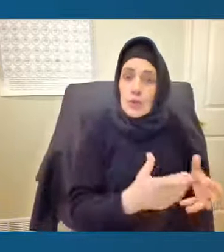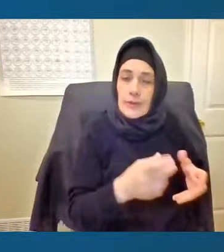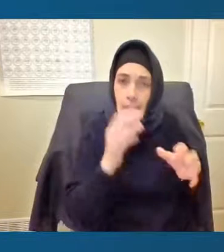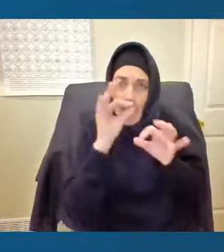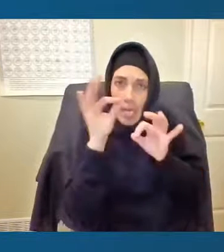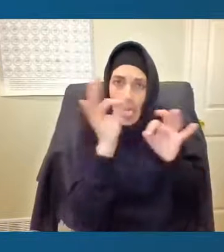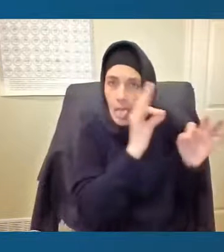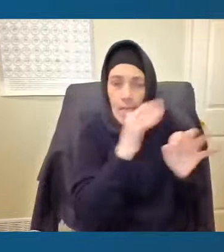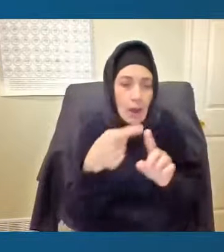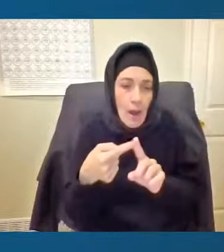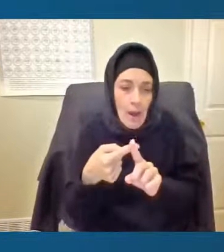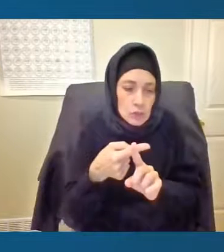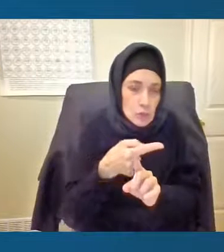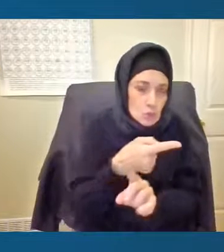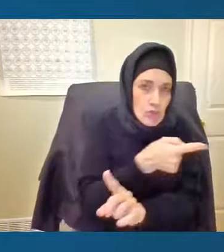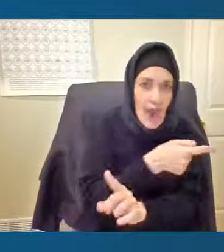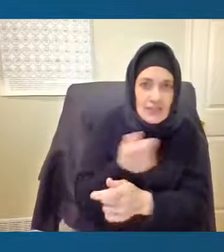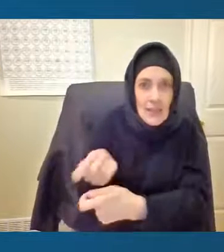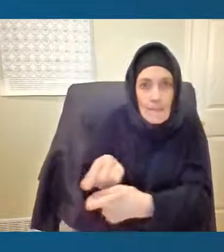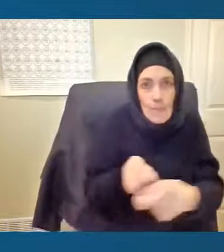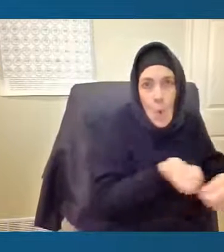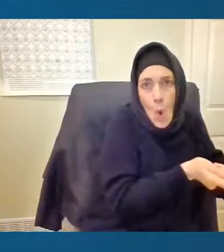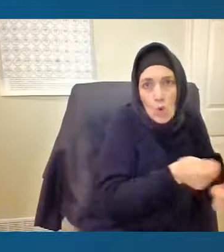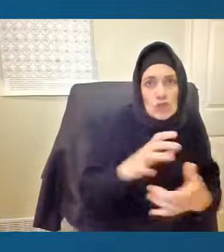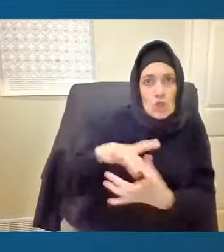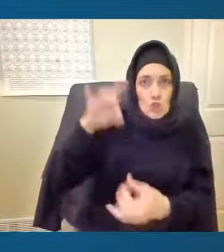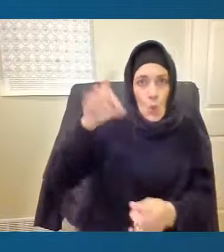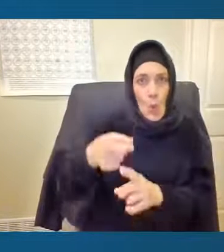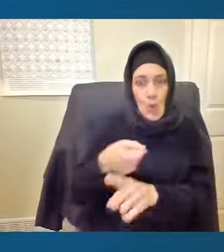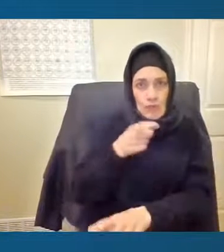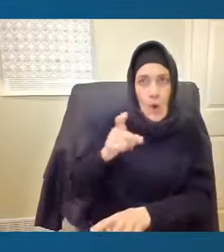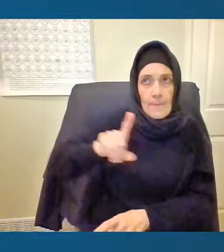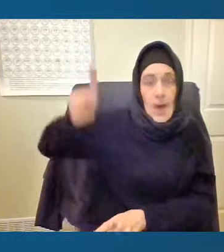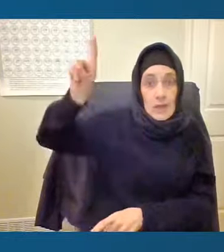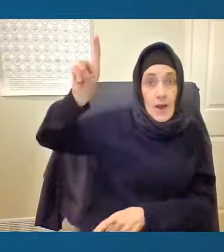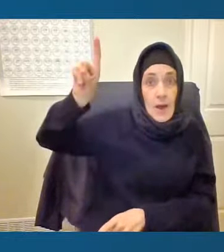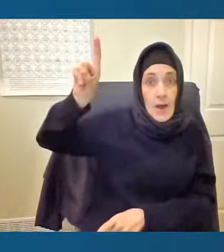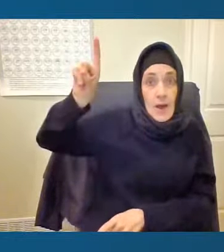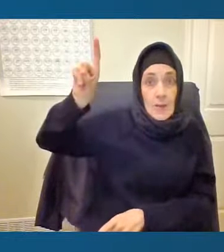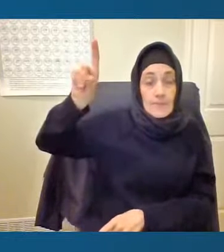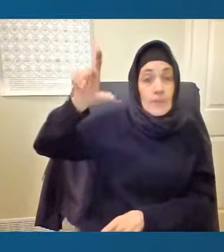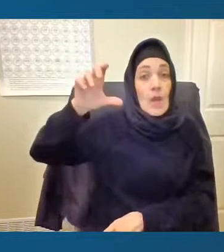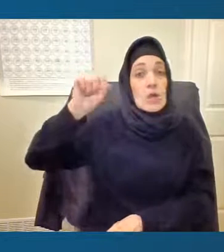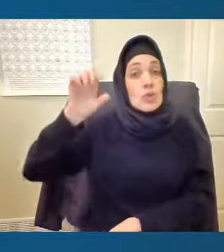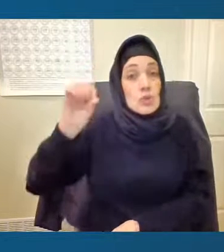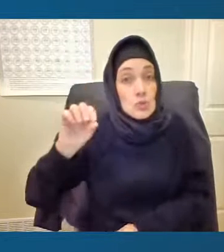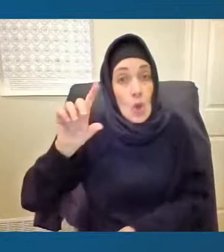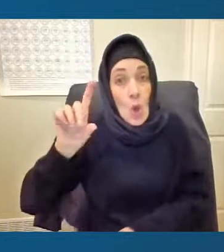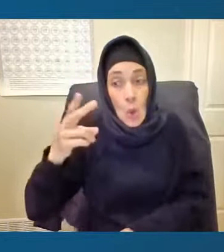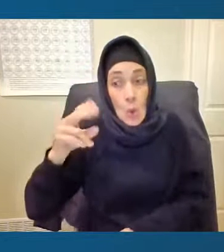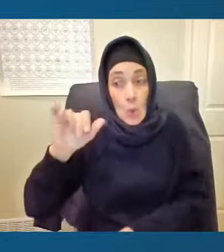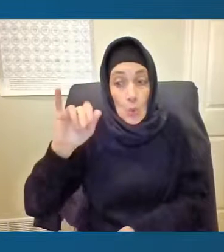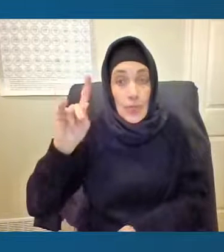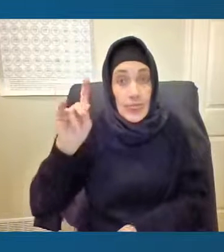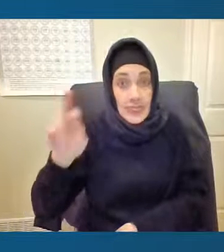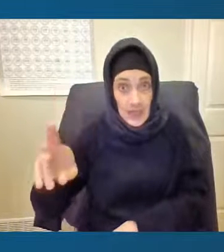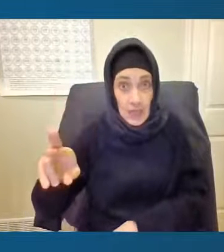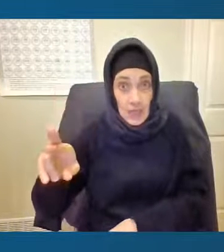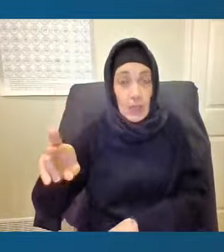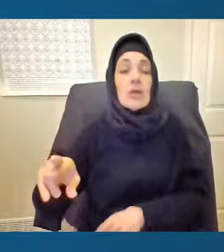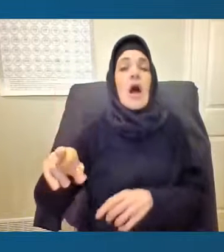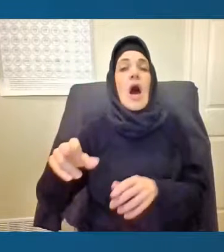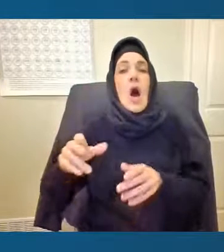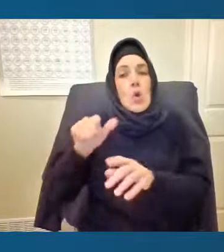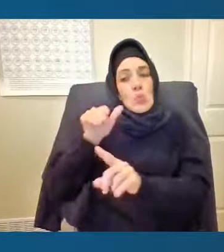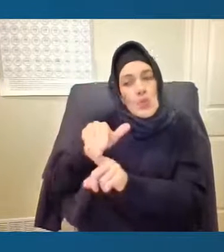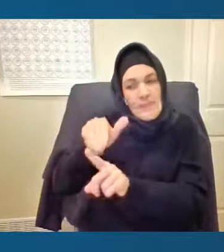is so important to understand. What the remembrance of Allah does is it's reminding the body and the mind, come back to the soul, come back to where the